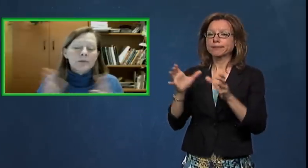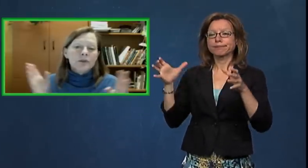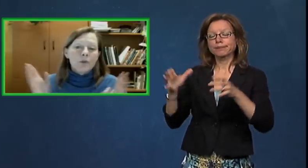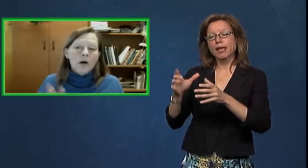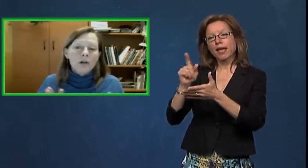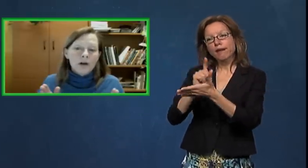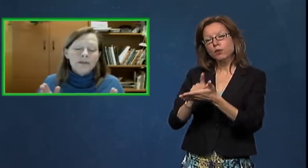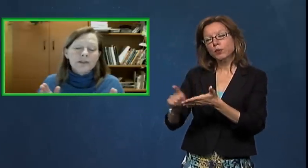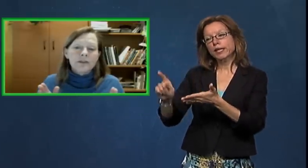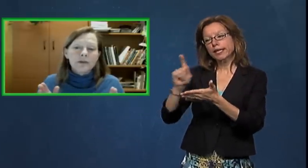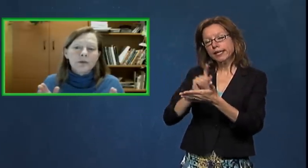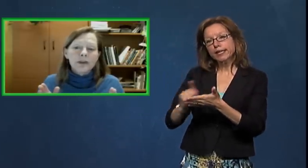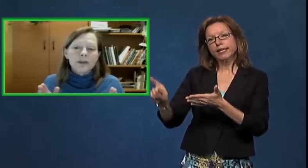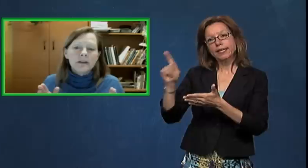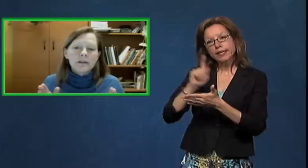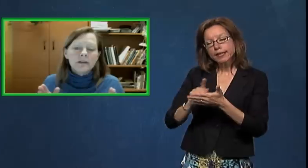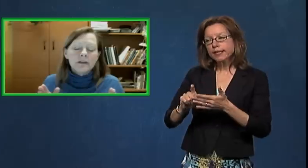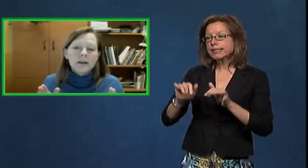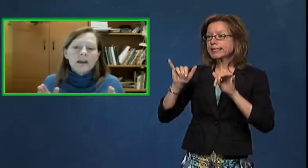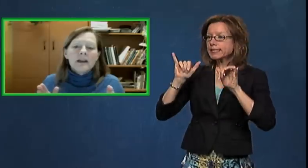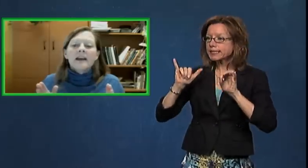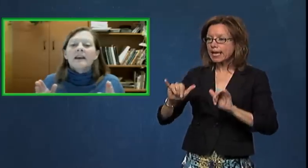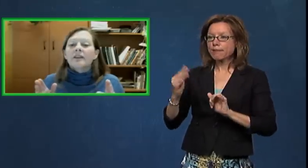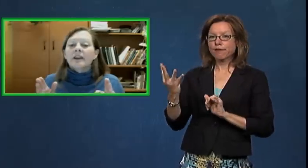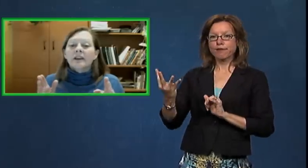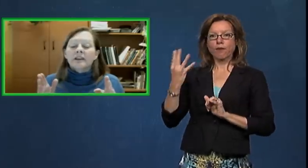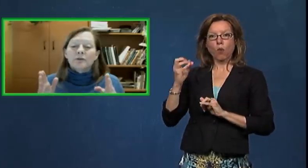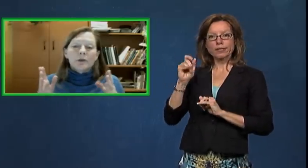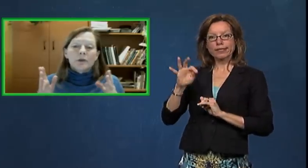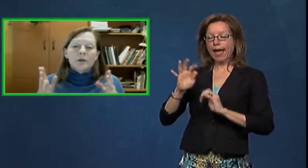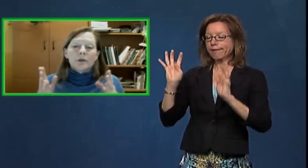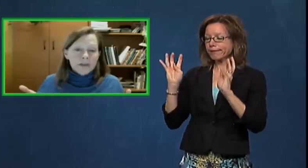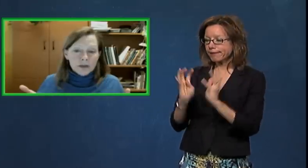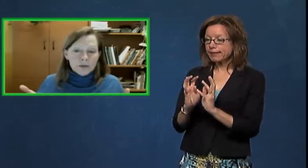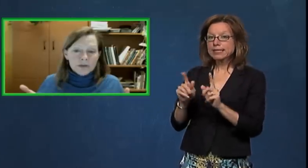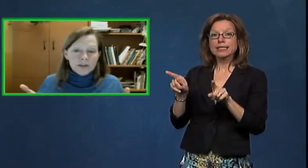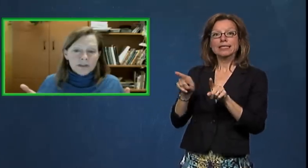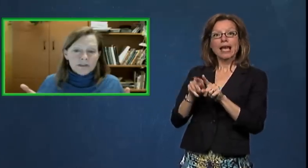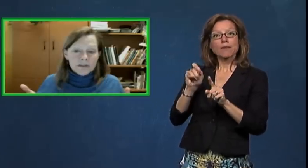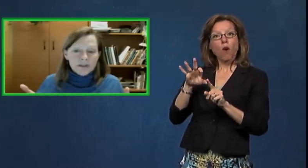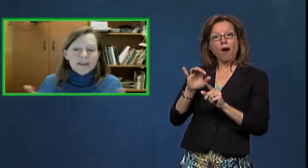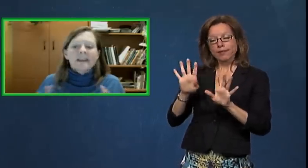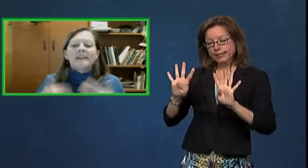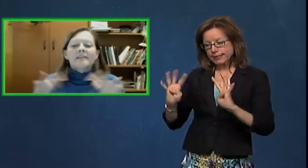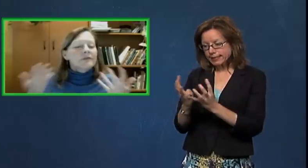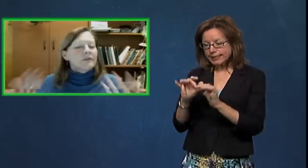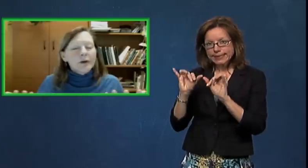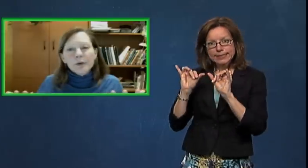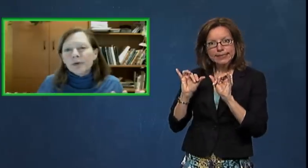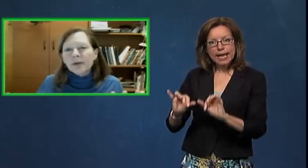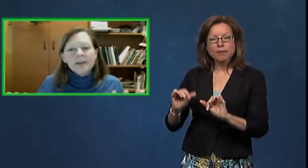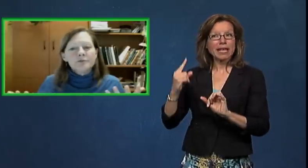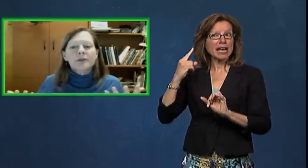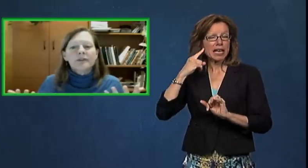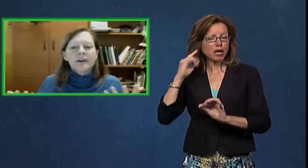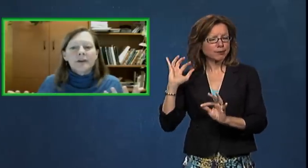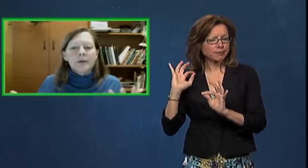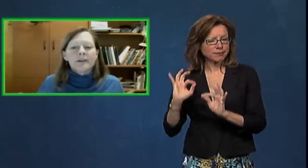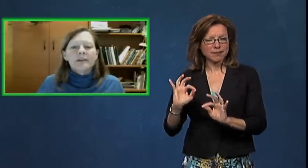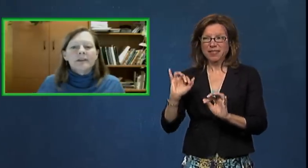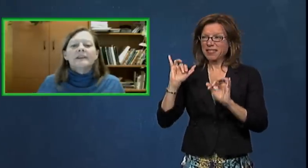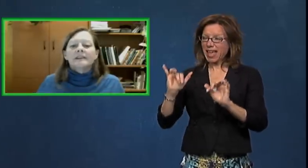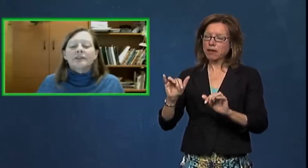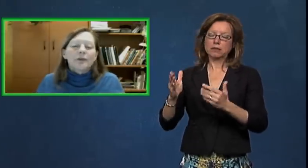same small office every week. They can rely on the acoustics, very predictable